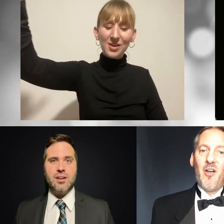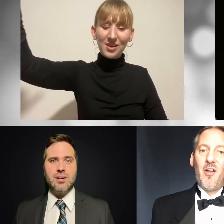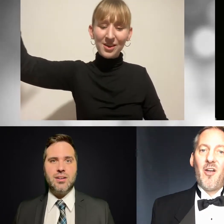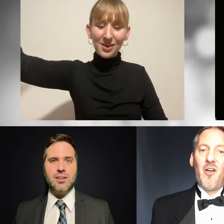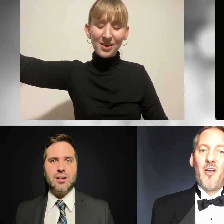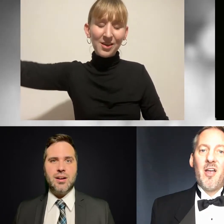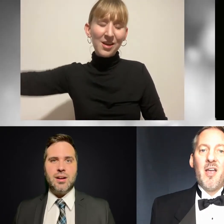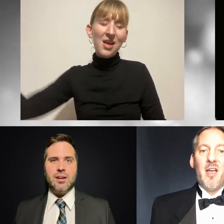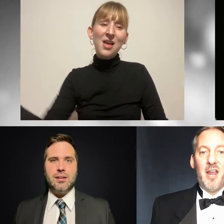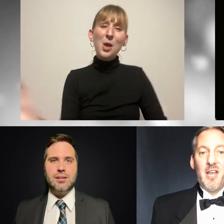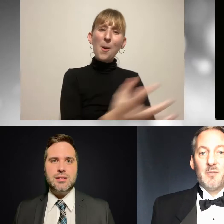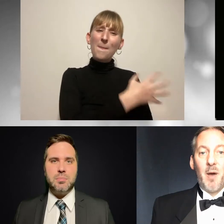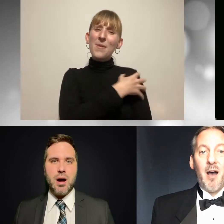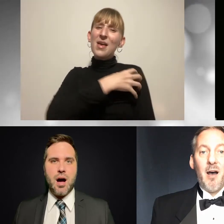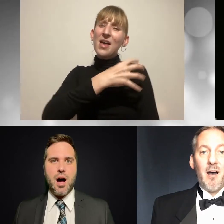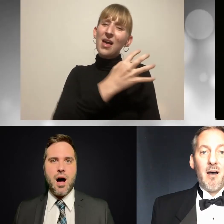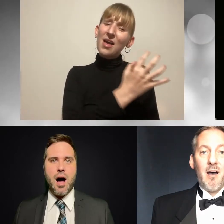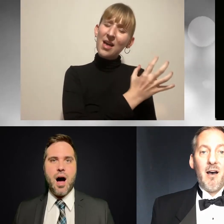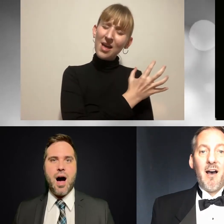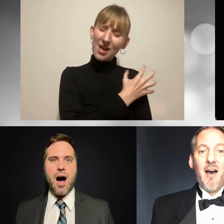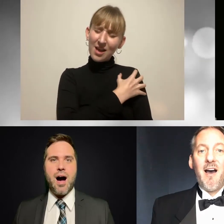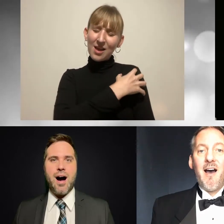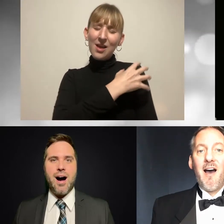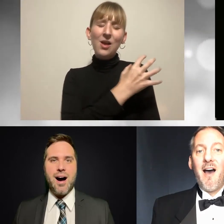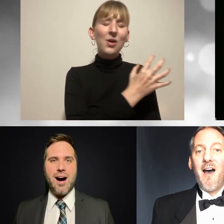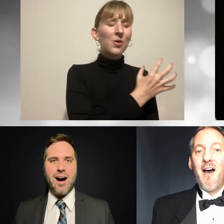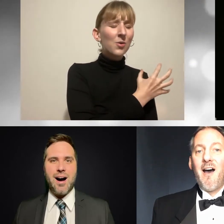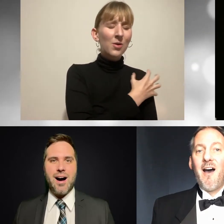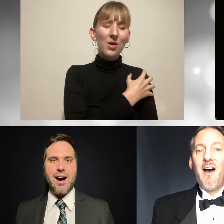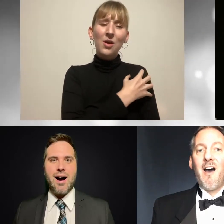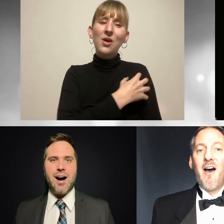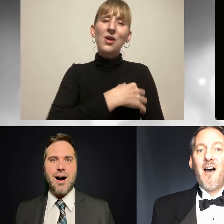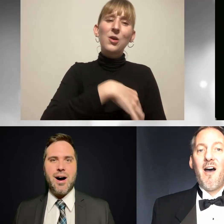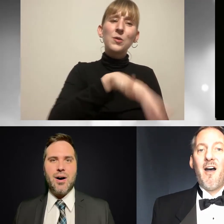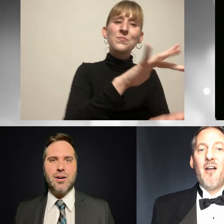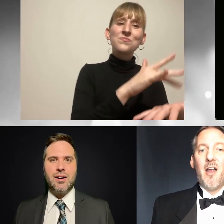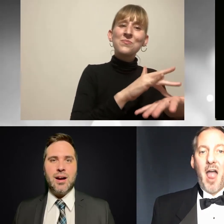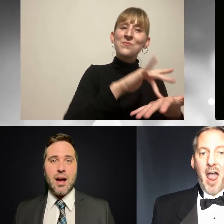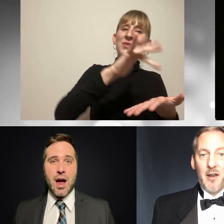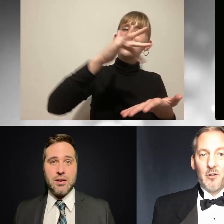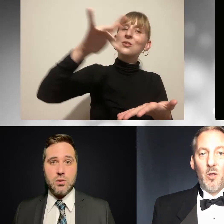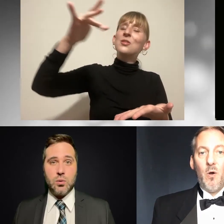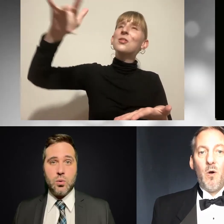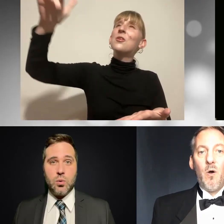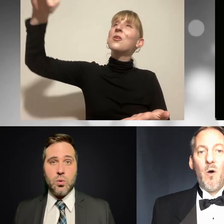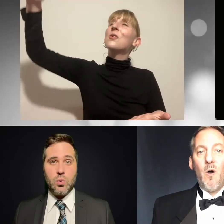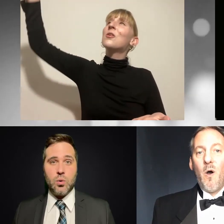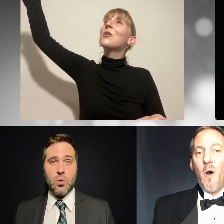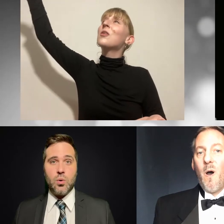His power and